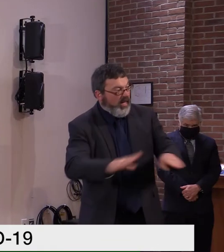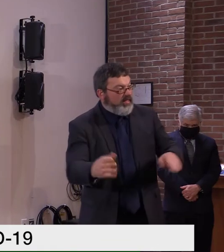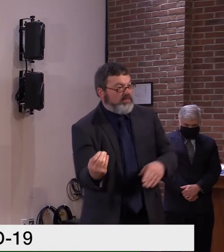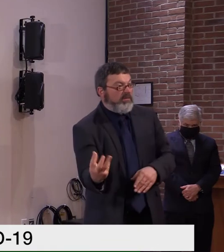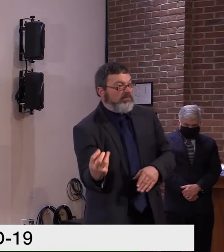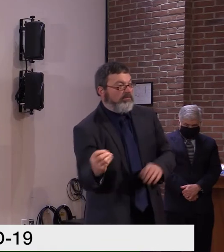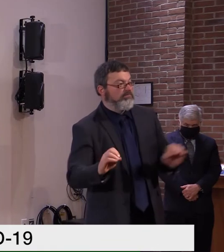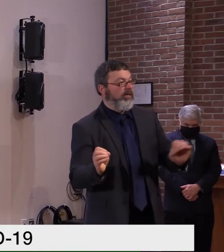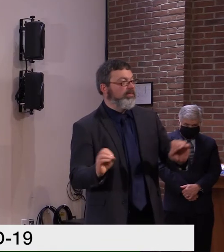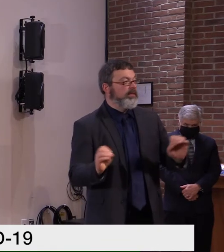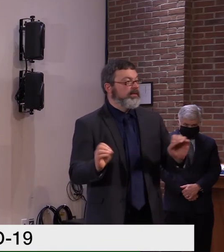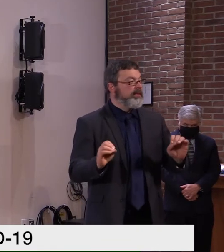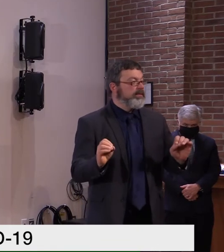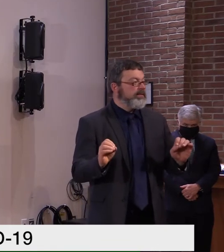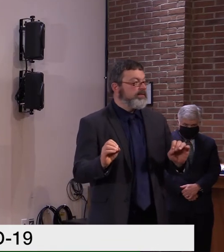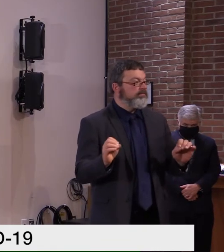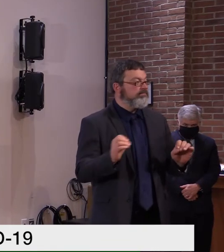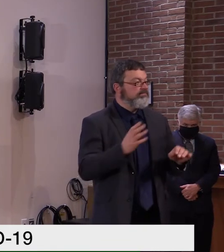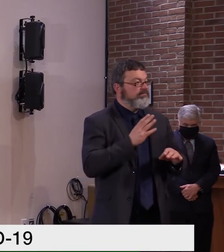Tom?